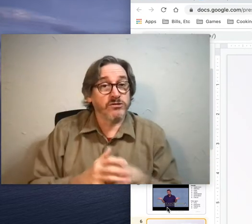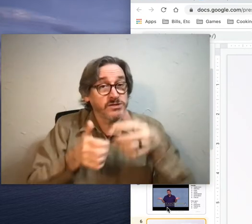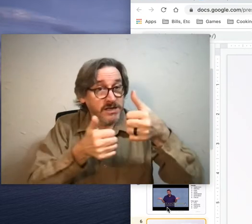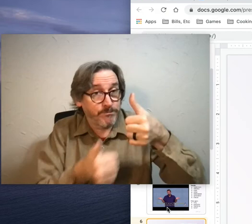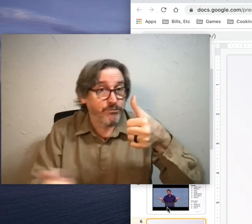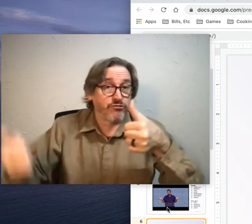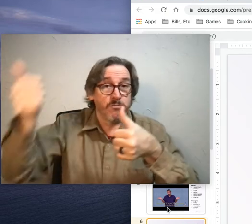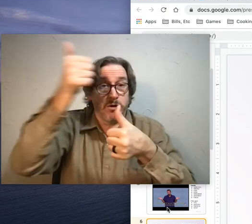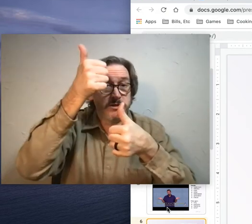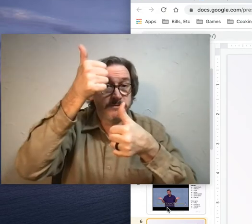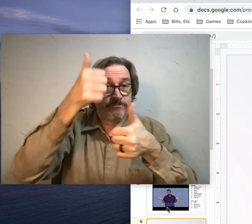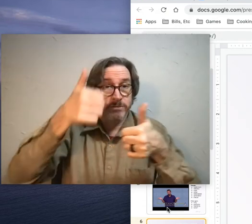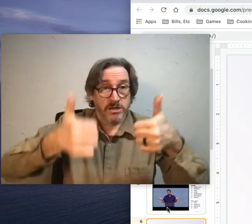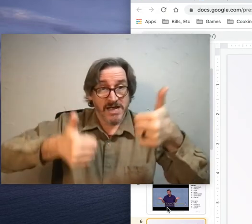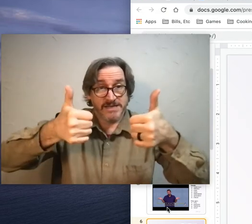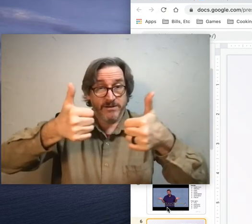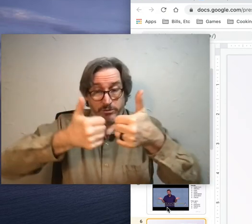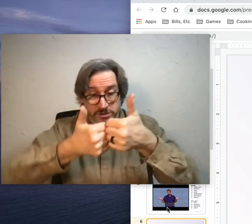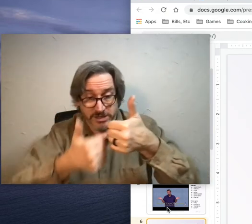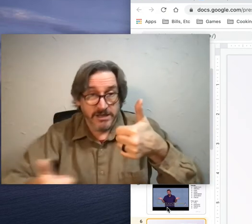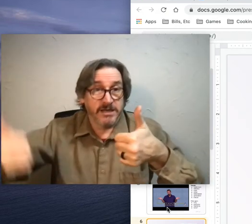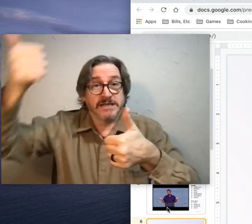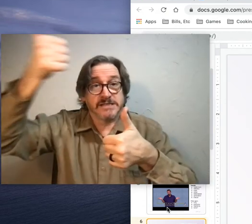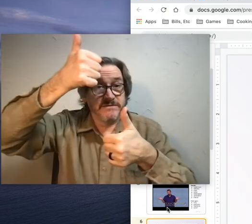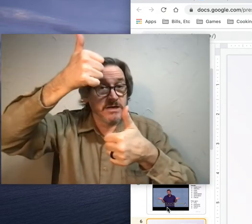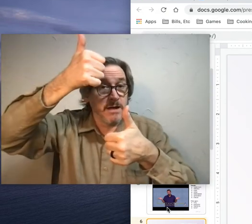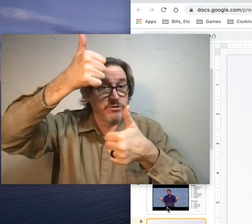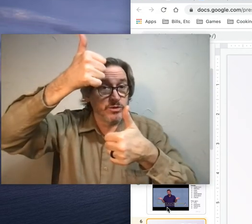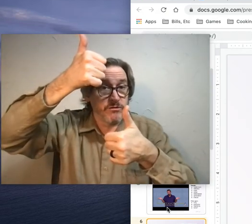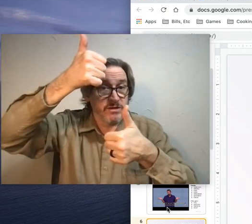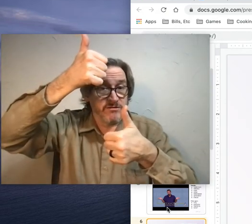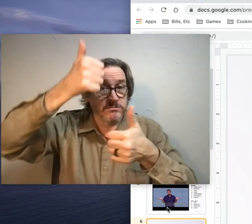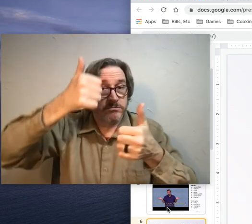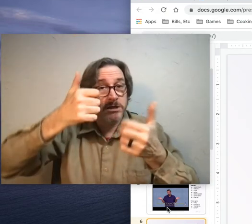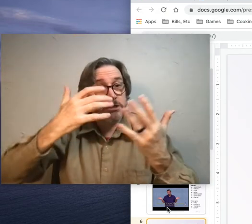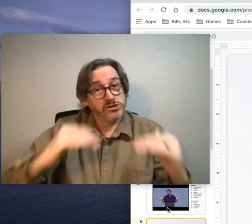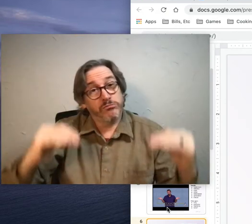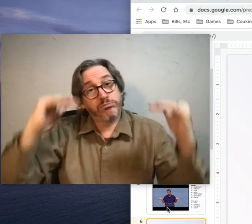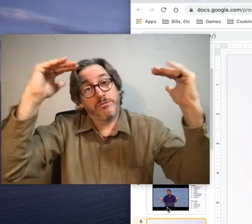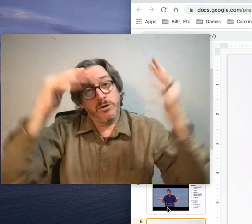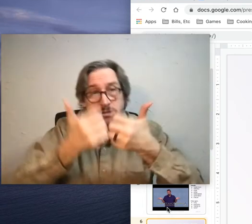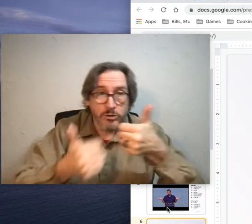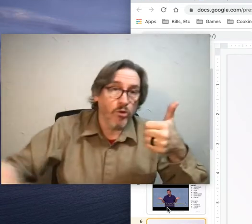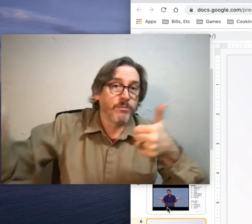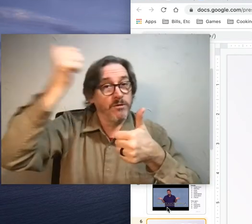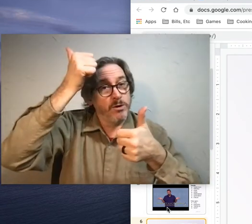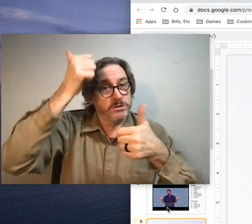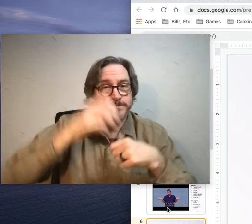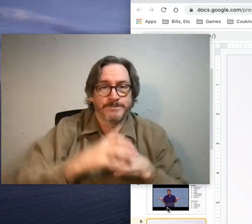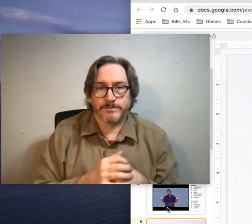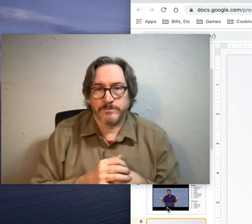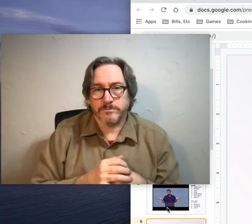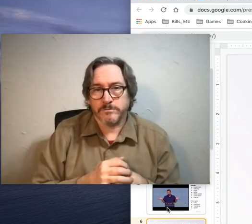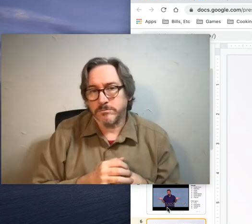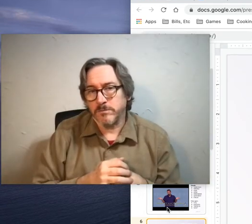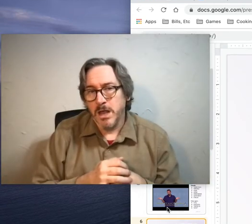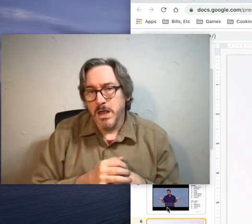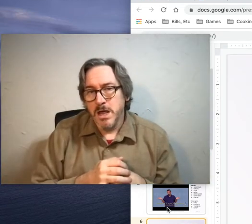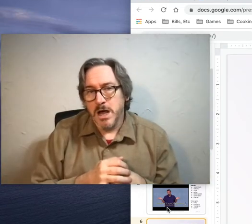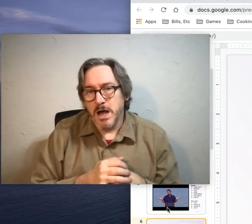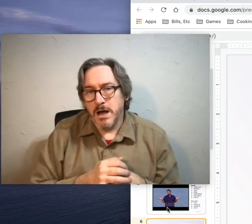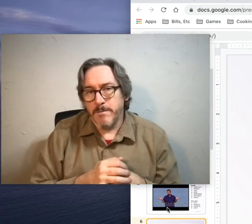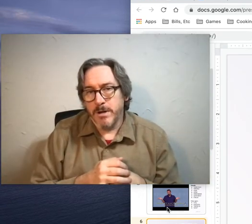I've also seen promote as in the person gets lifted up to another level. So promote or promote.